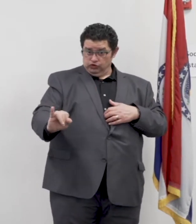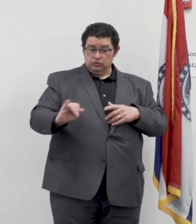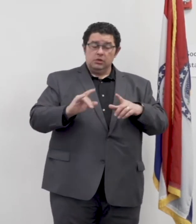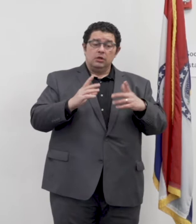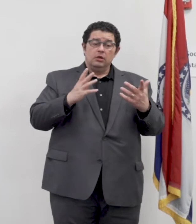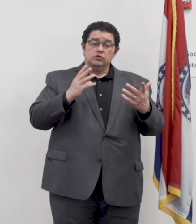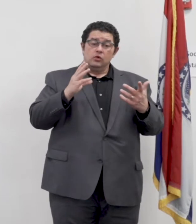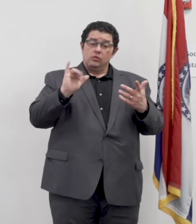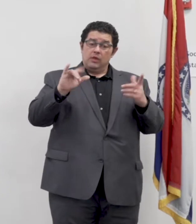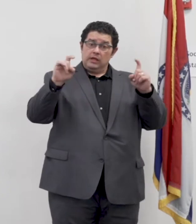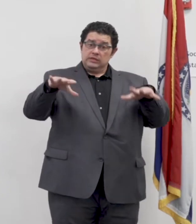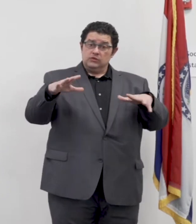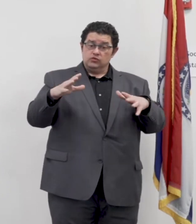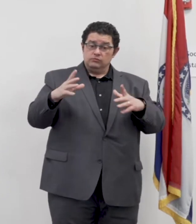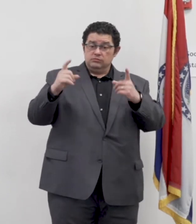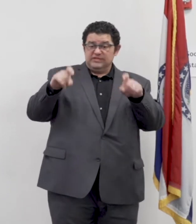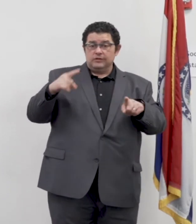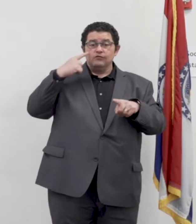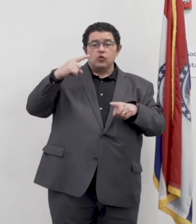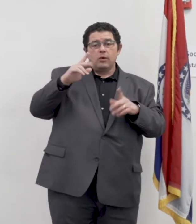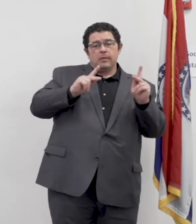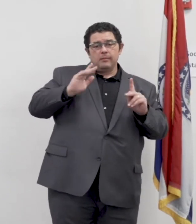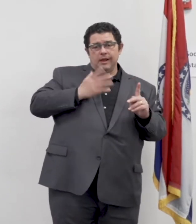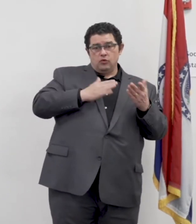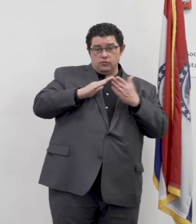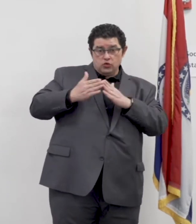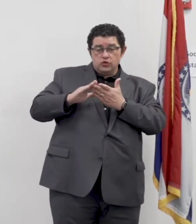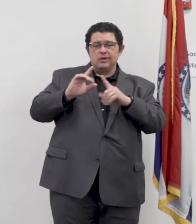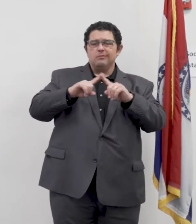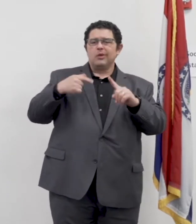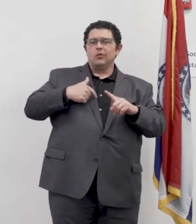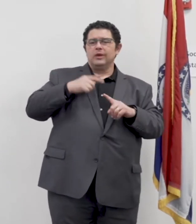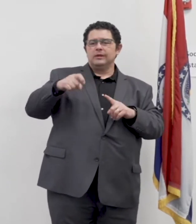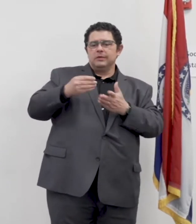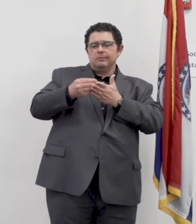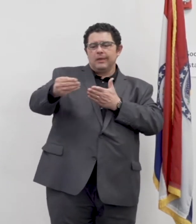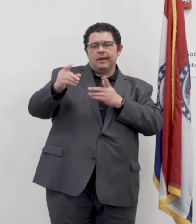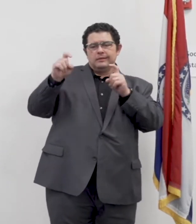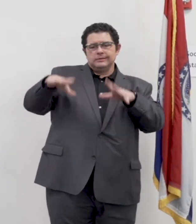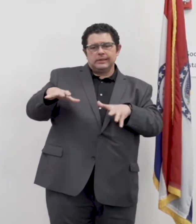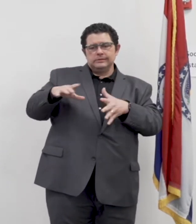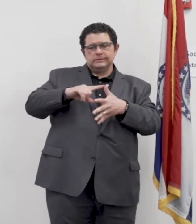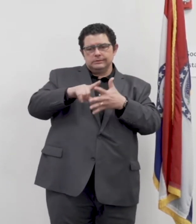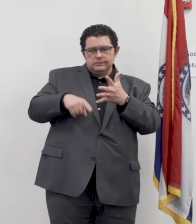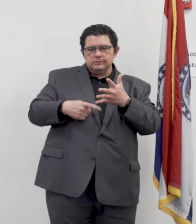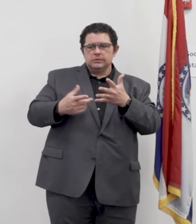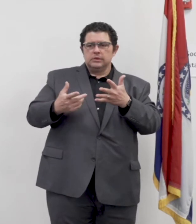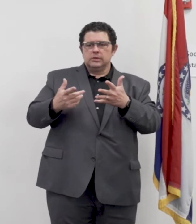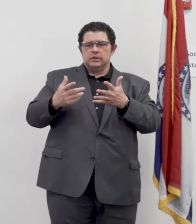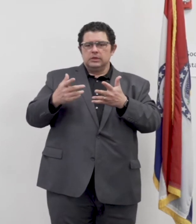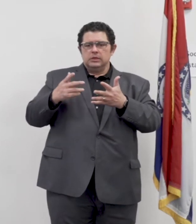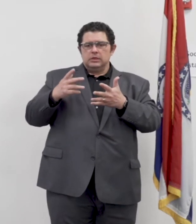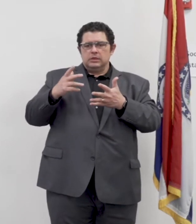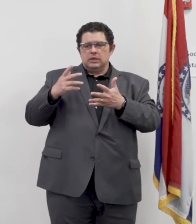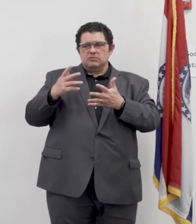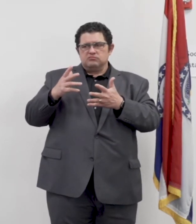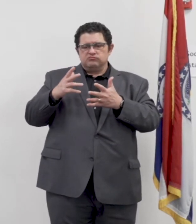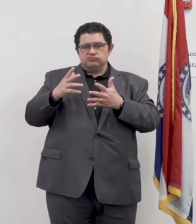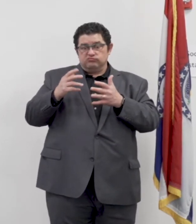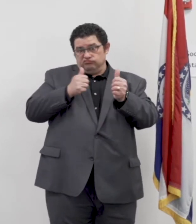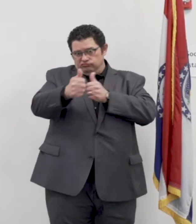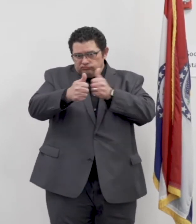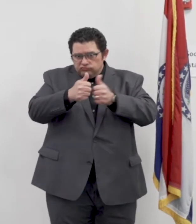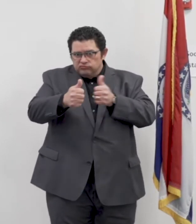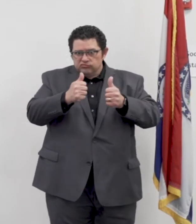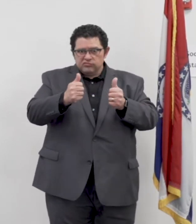our community, but we need to buy testing supplies, and we need to be in this space along with everyone else. Our